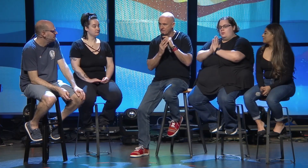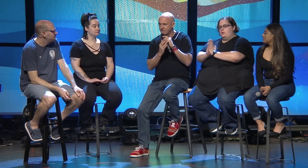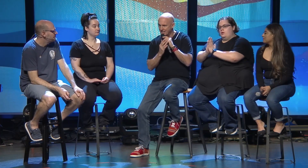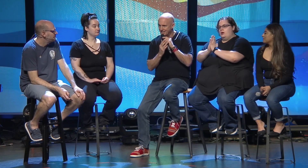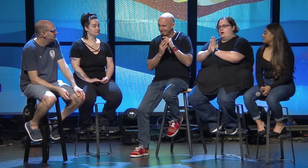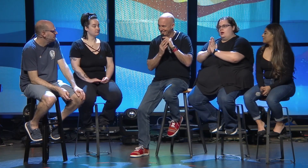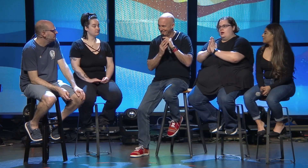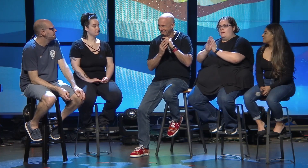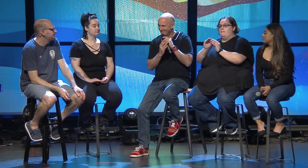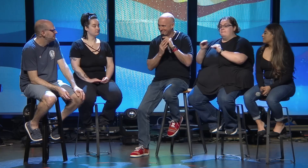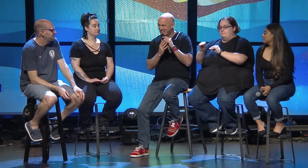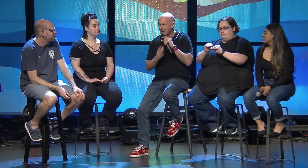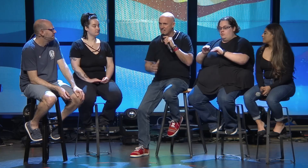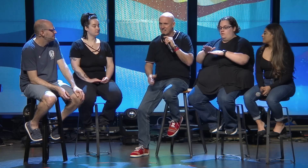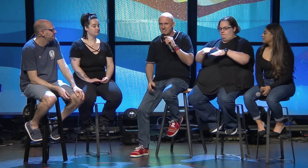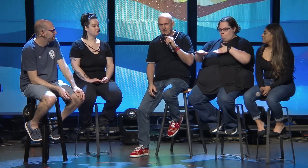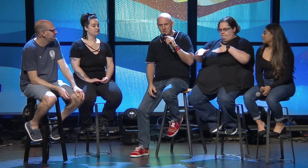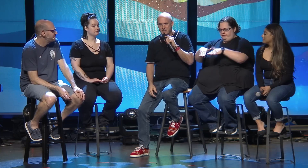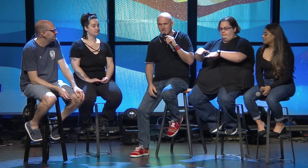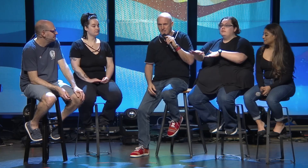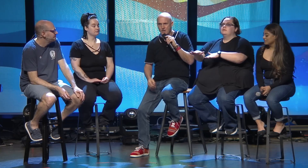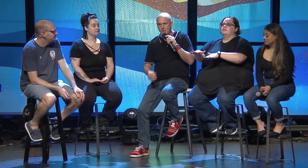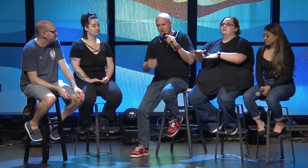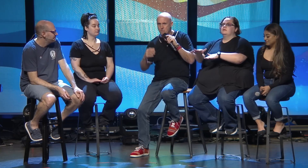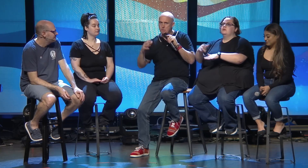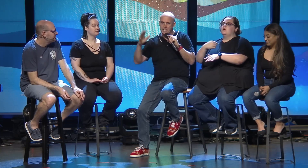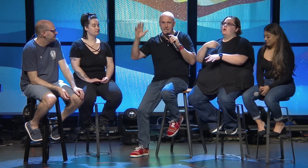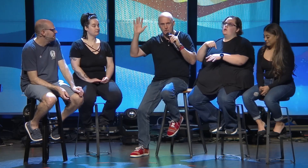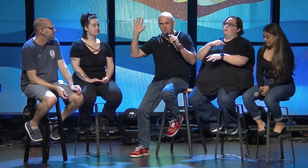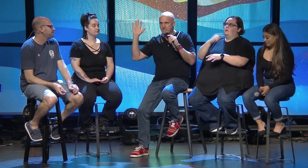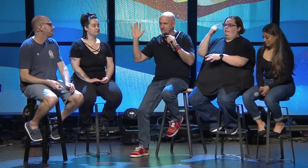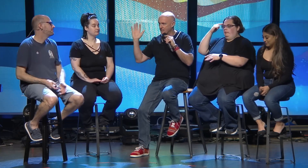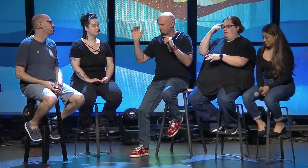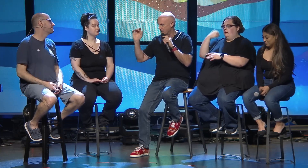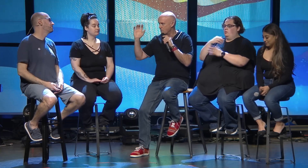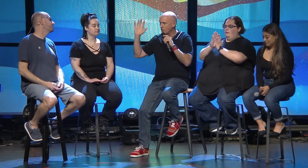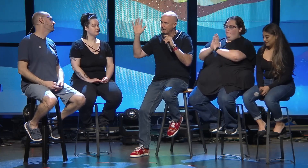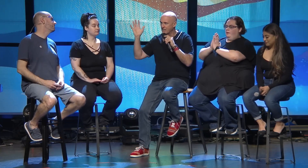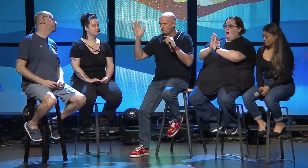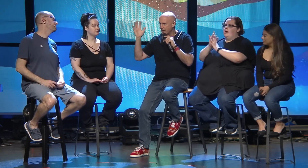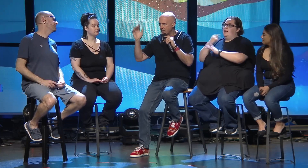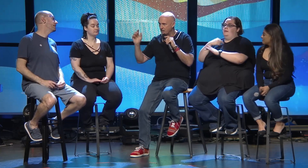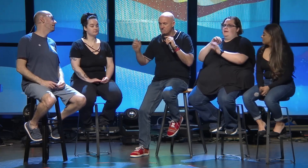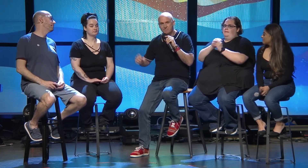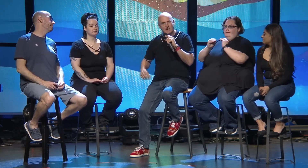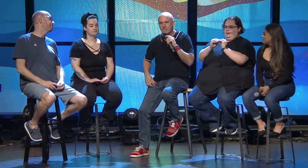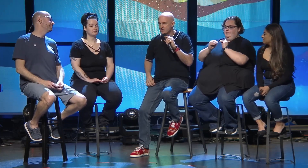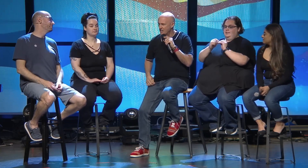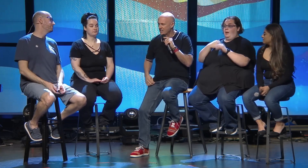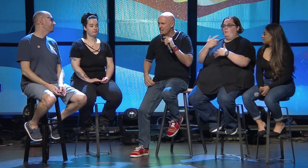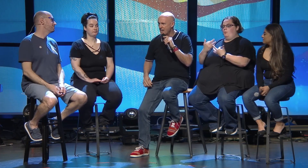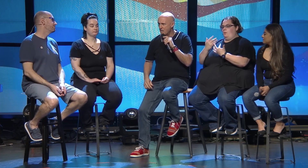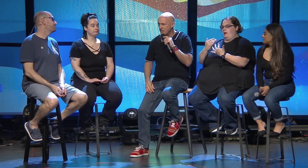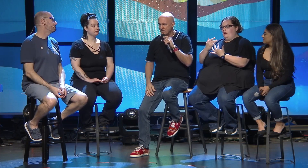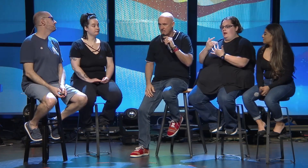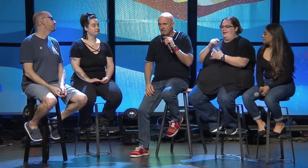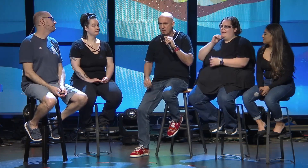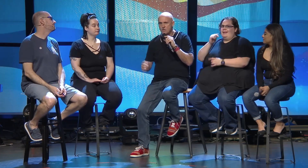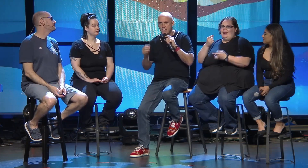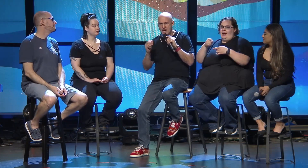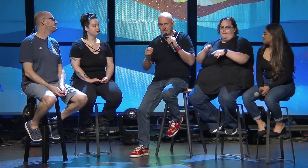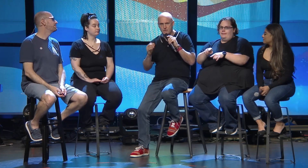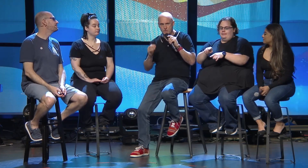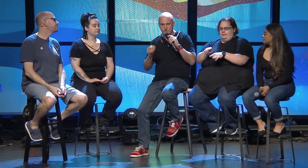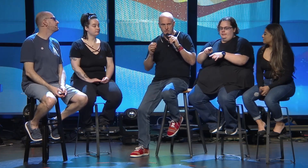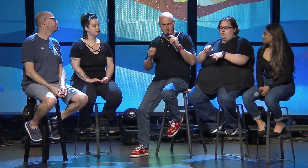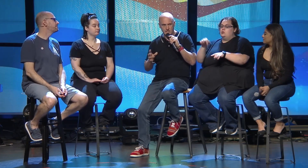move your feet. A lot of times we think, oh, we can pray and it'll be fixed, and I'm waiting and waiting. Yeah. It's not going to happen.